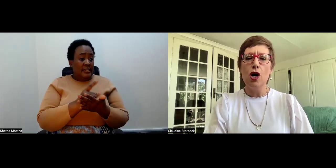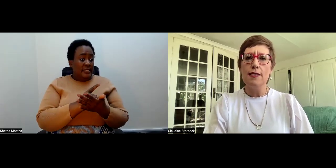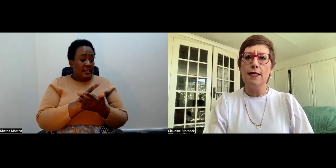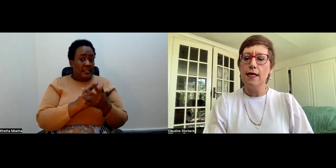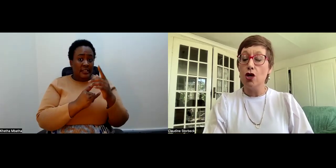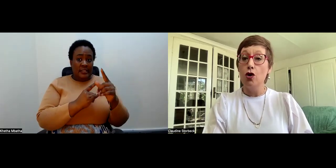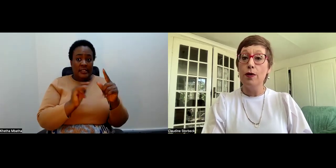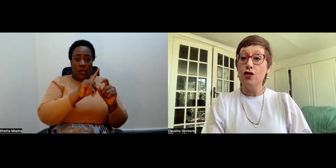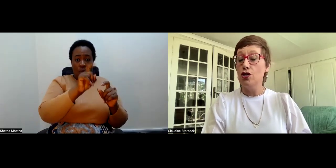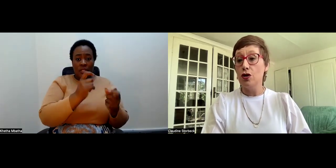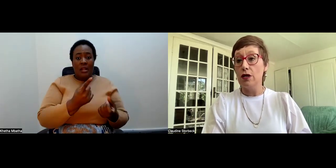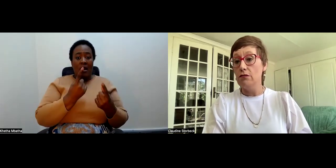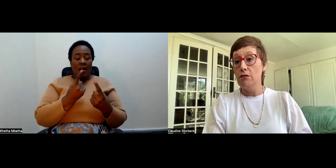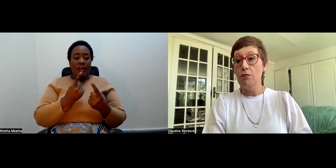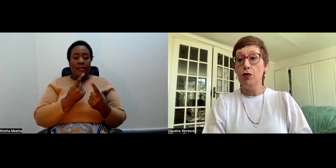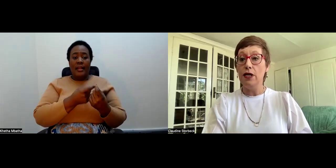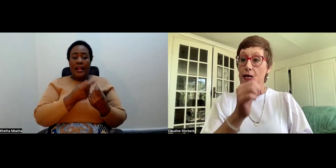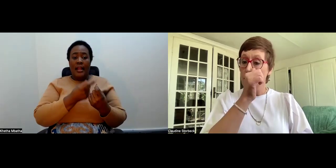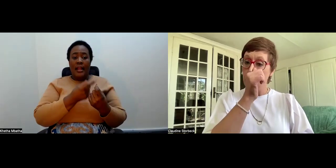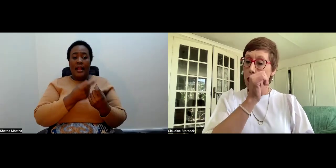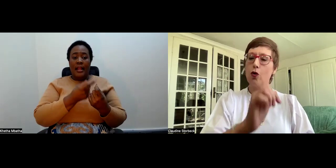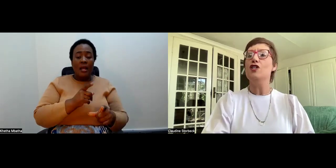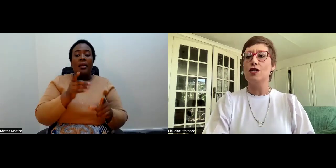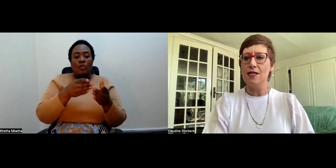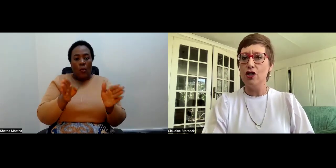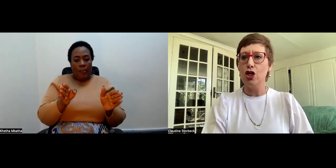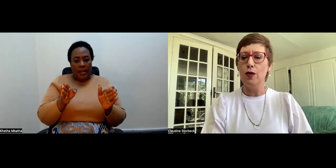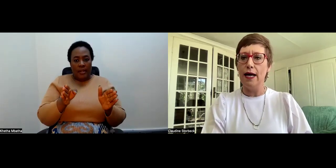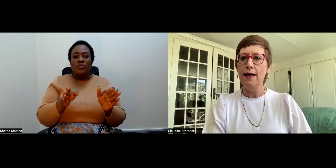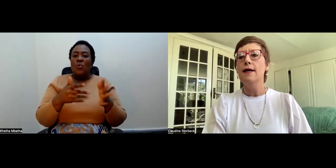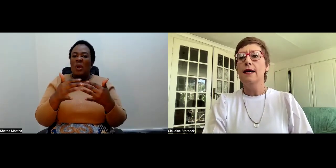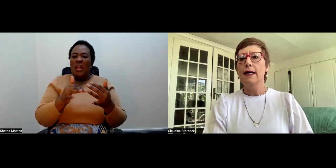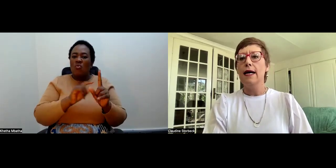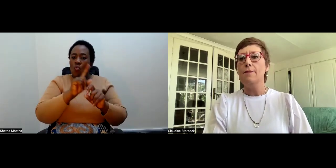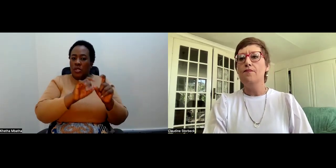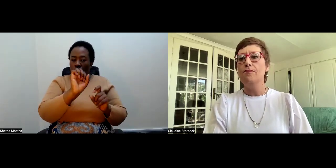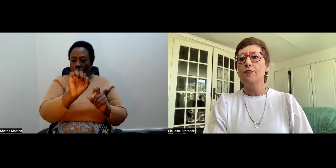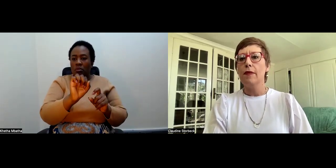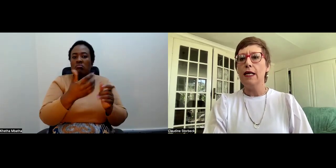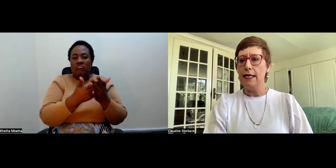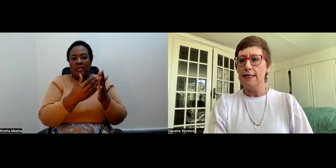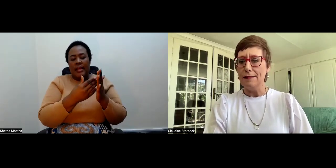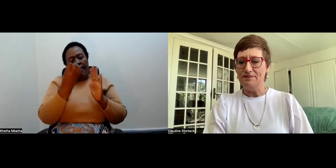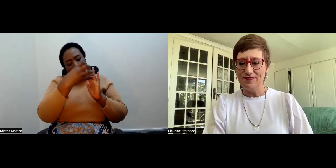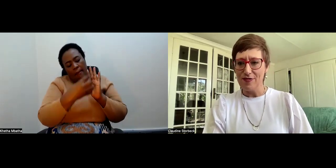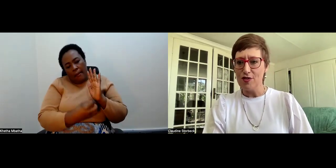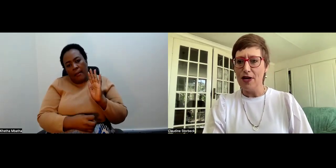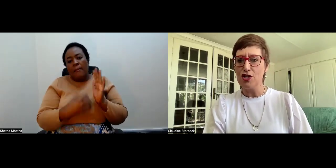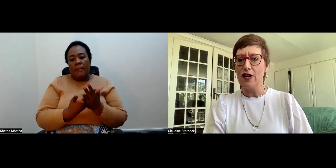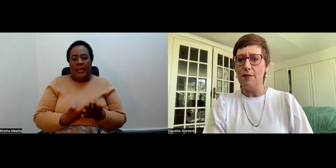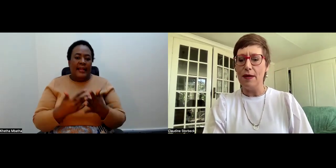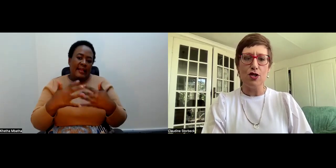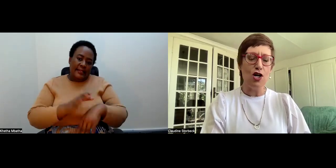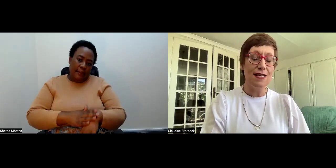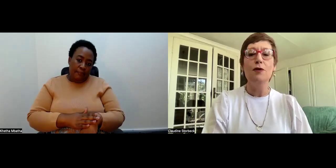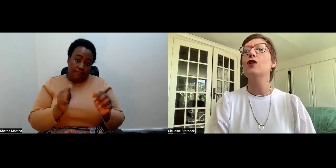question and answer is open, so you can put in any of your questions in the Q&A at any time to make